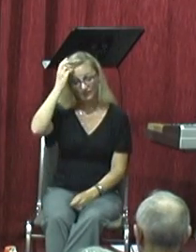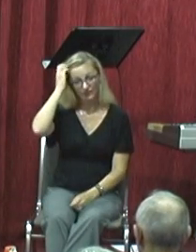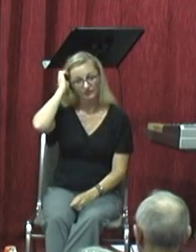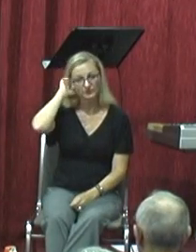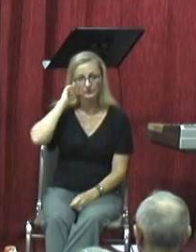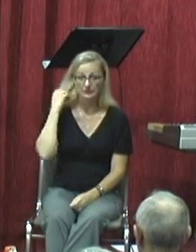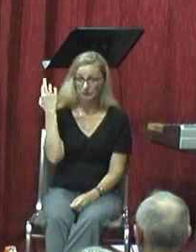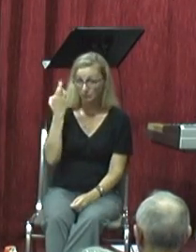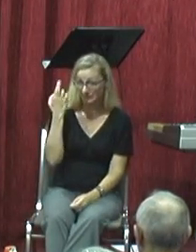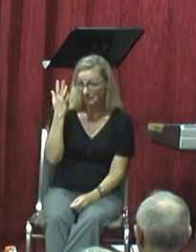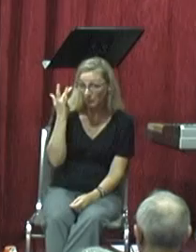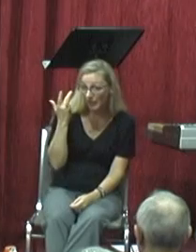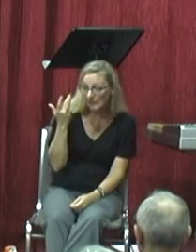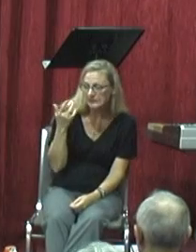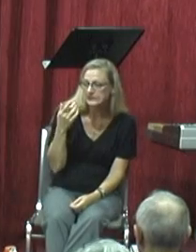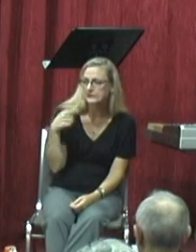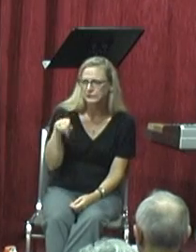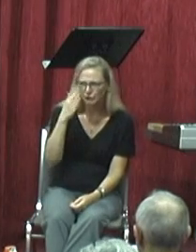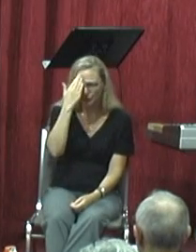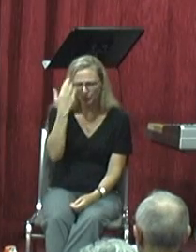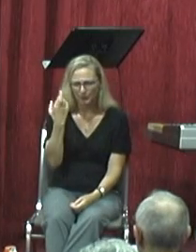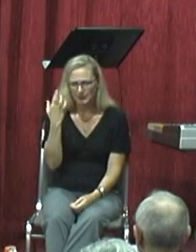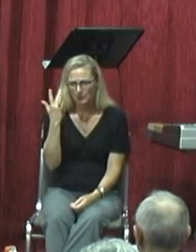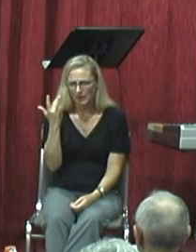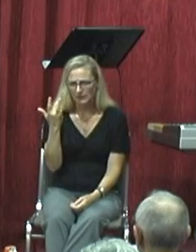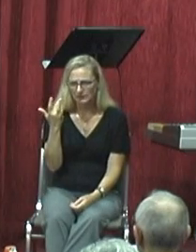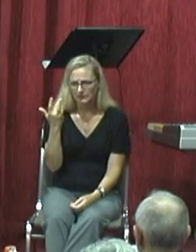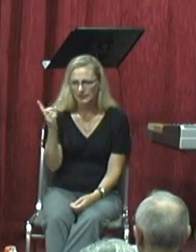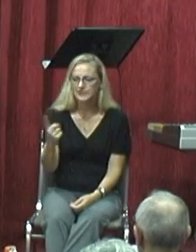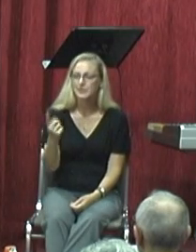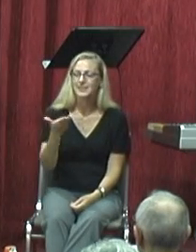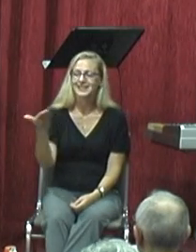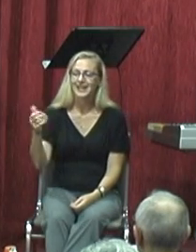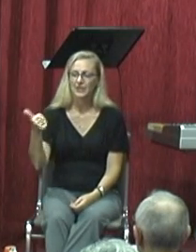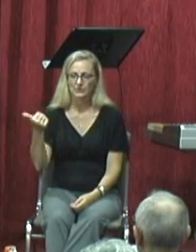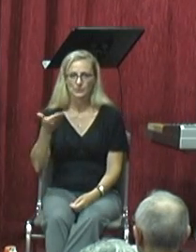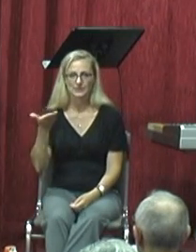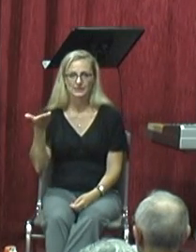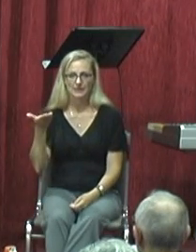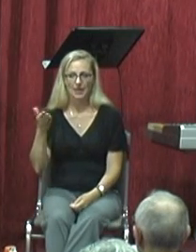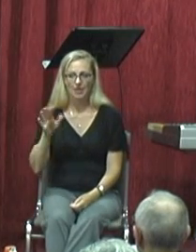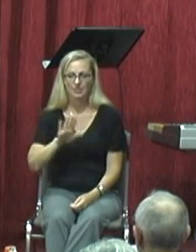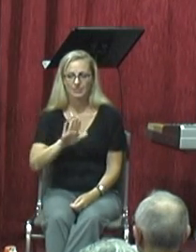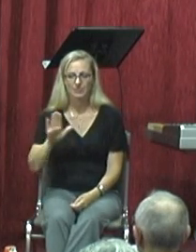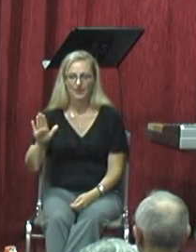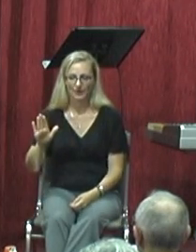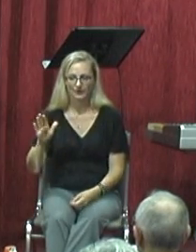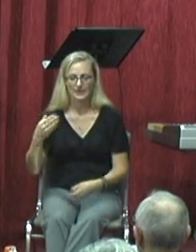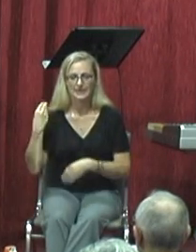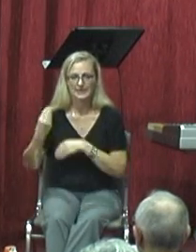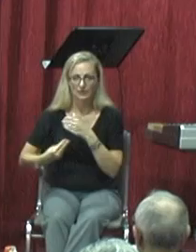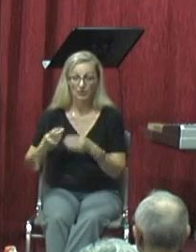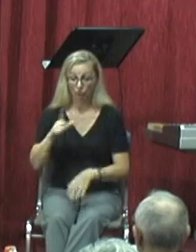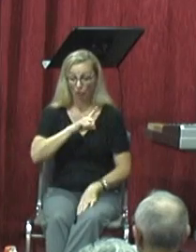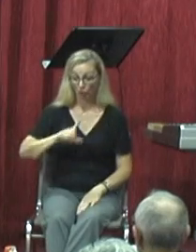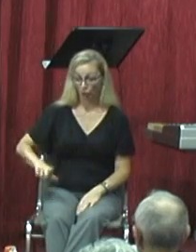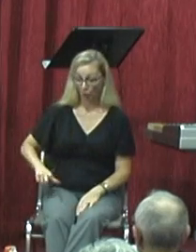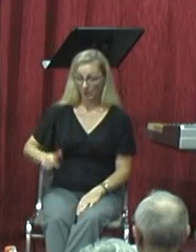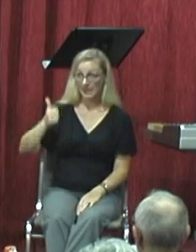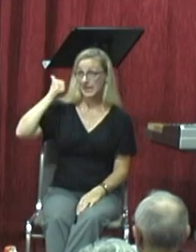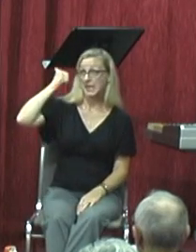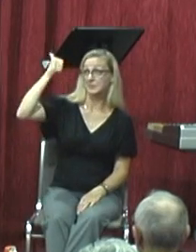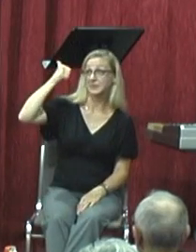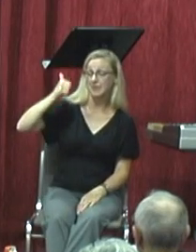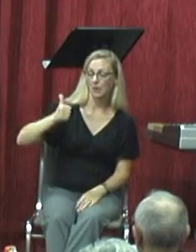the reason, anybody know what the reason was? Something else was their inheritance. The Lord himself was their inheritance.